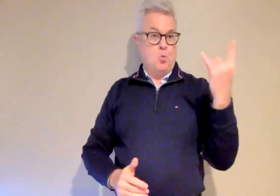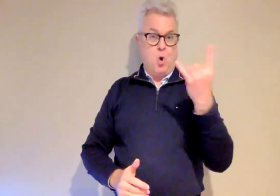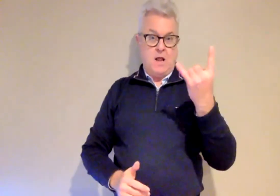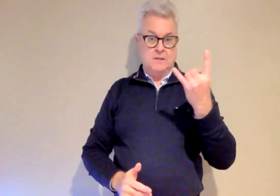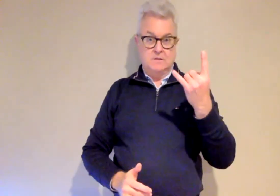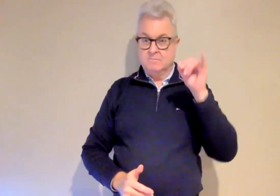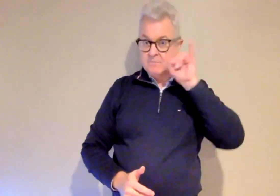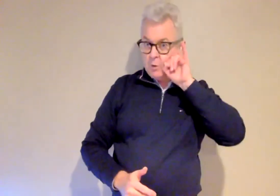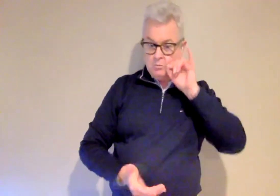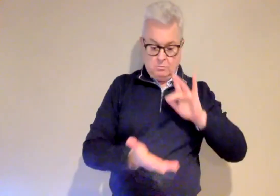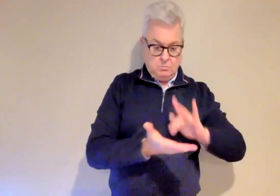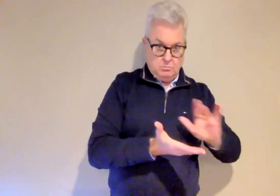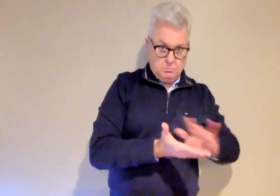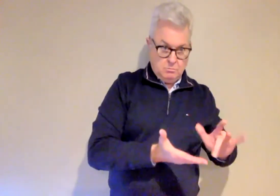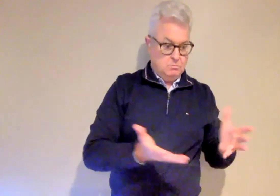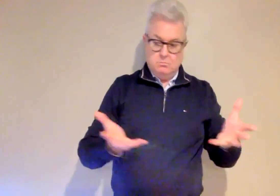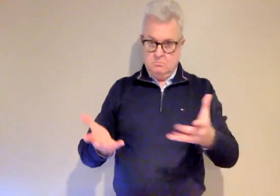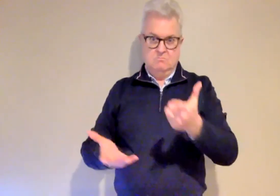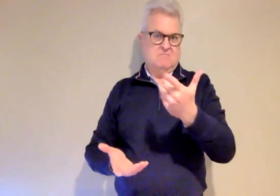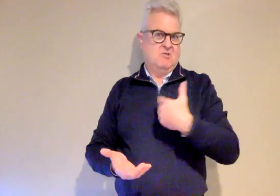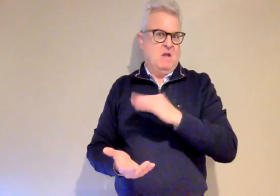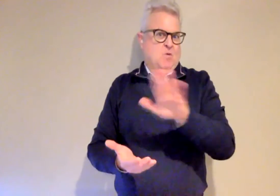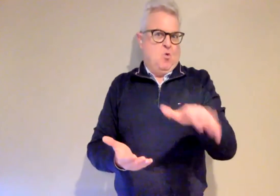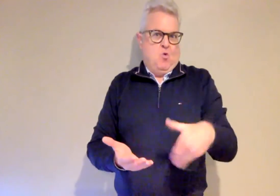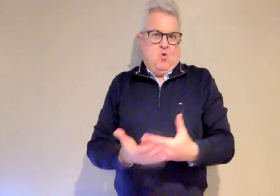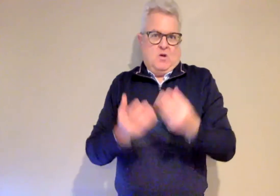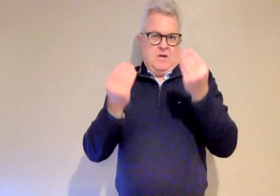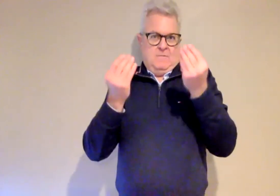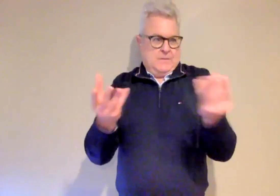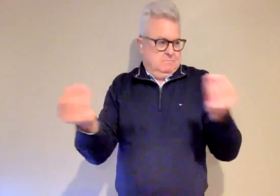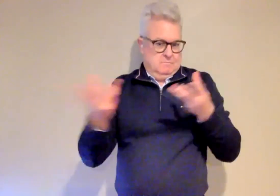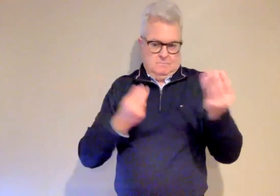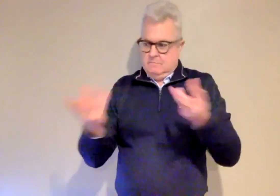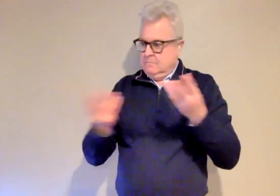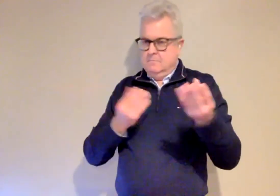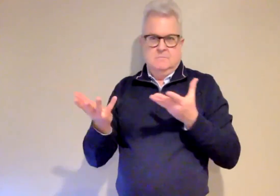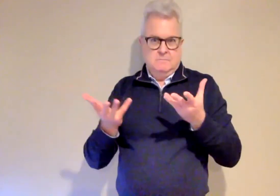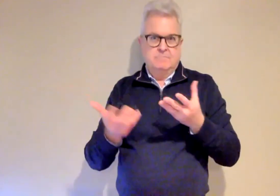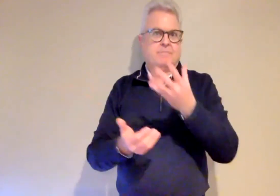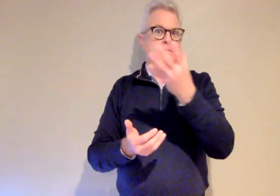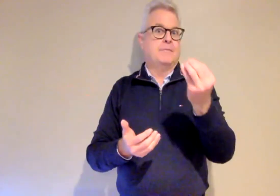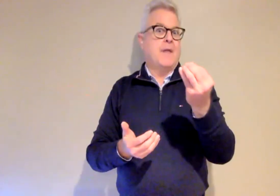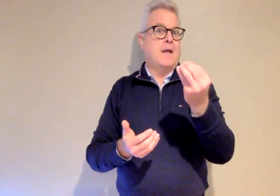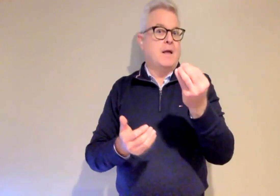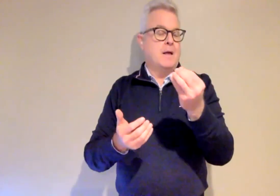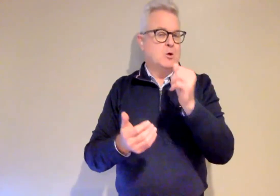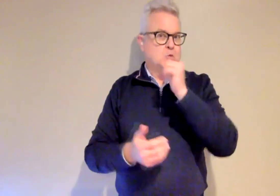and the internet and the Wi-Fi on your phone, Android or Apple, all the information is there, which will help you